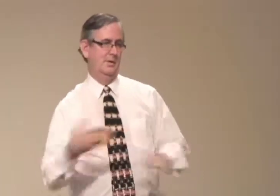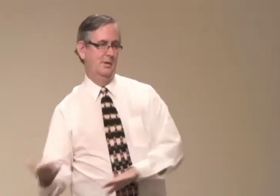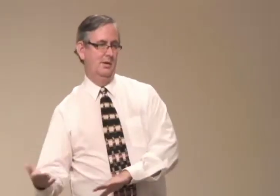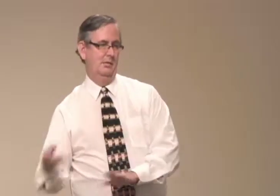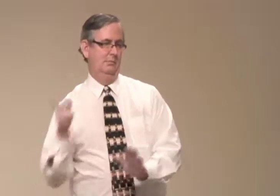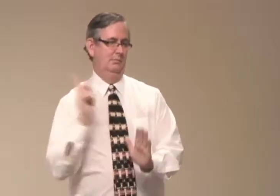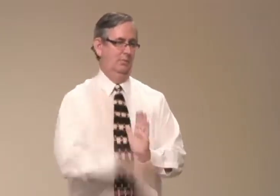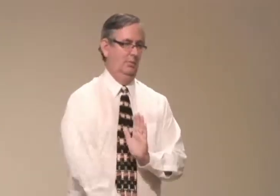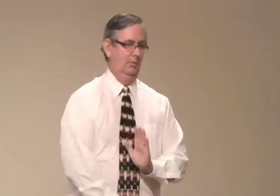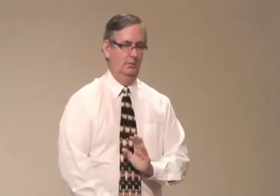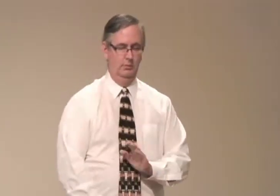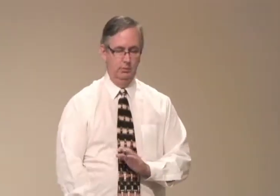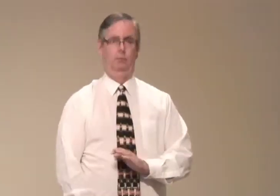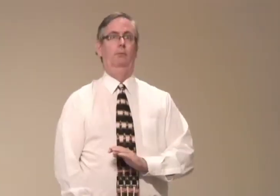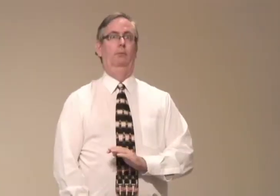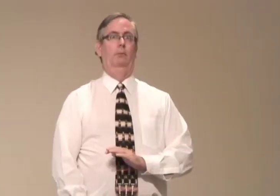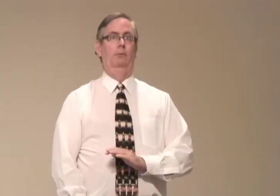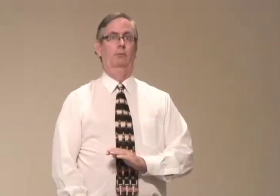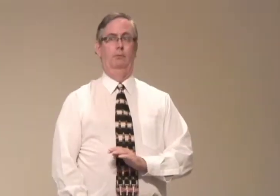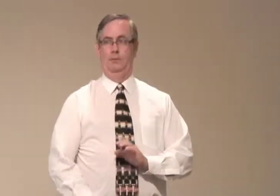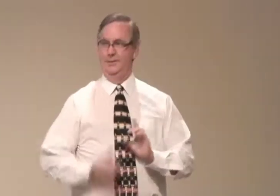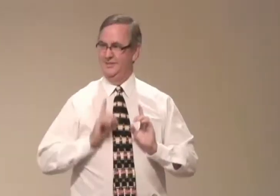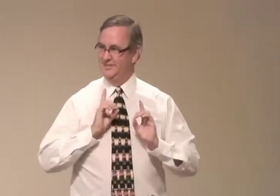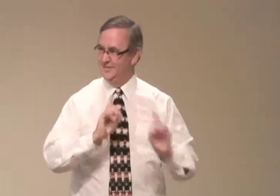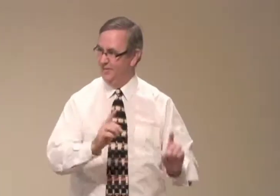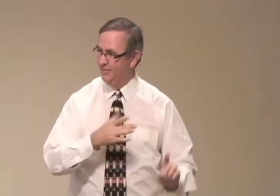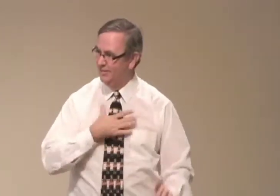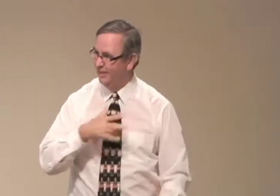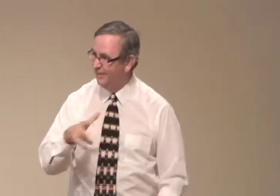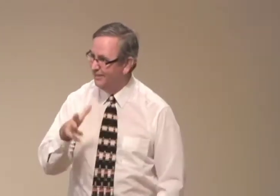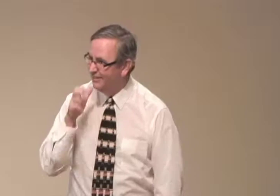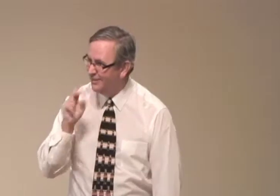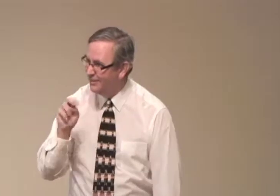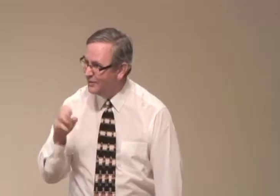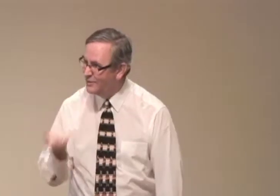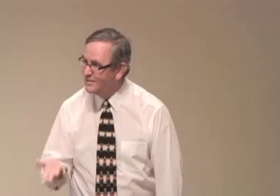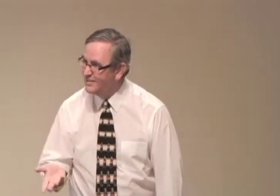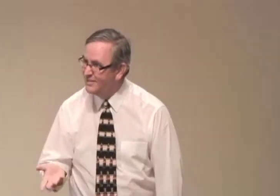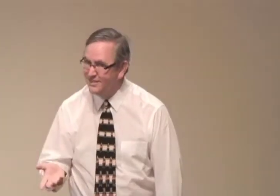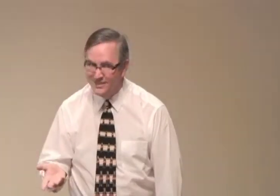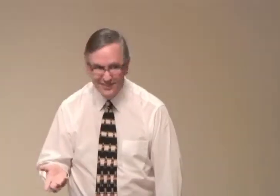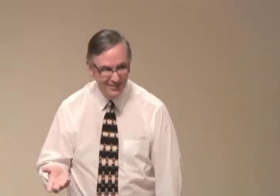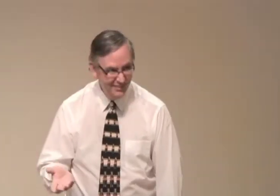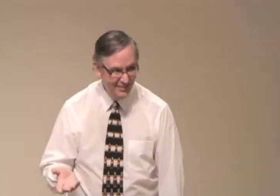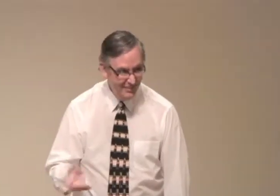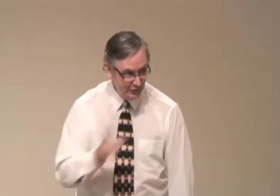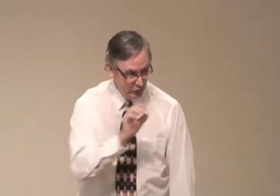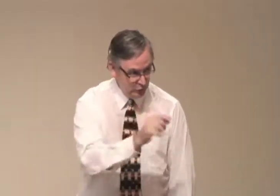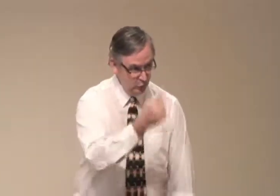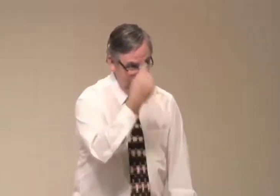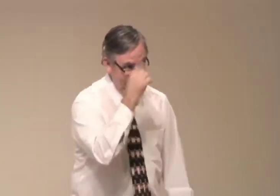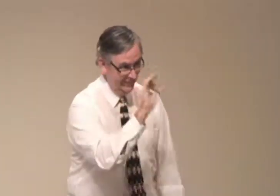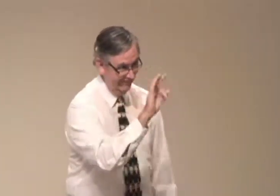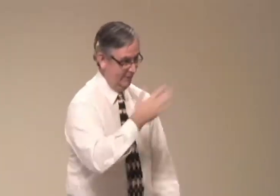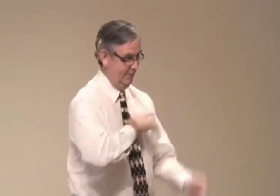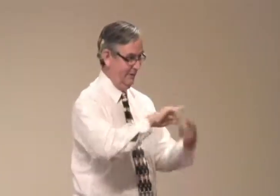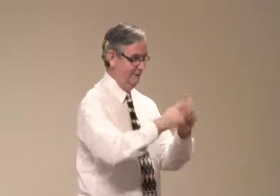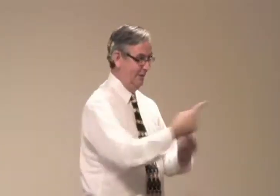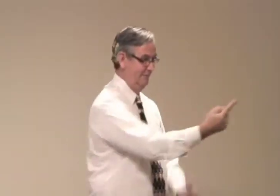and I am going to die. going to be killed. And this was not news that the disciples wanted to